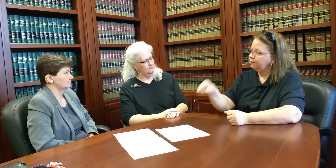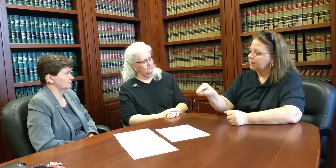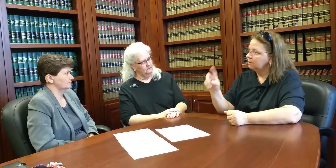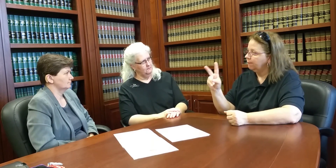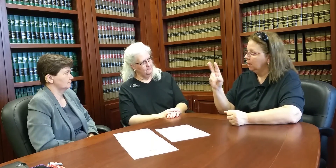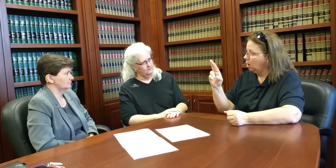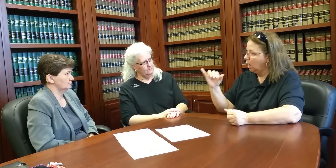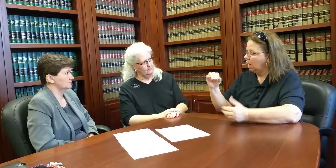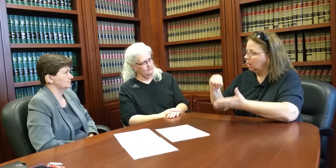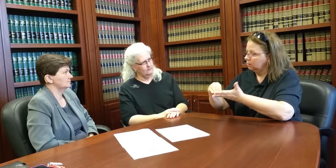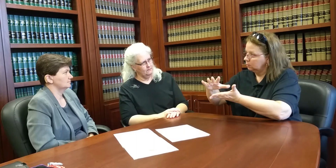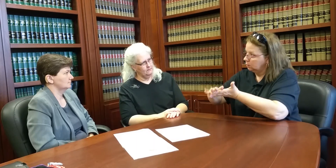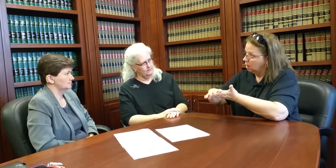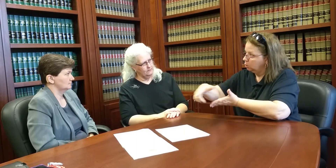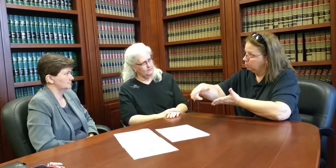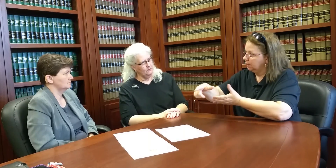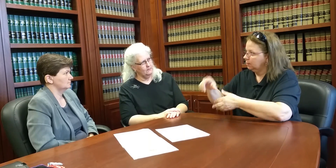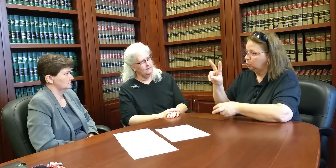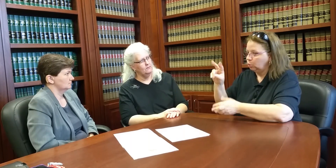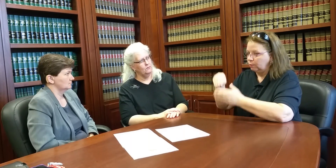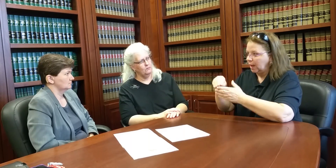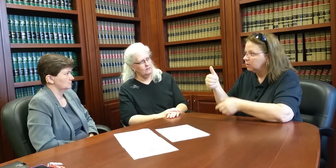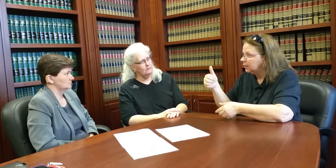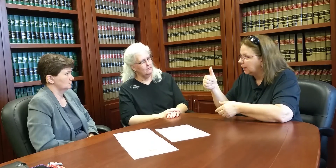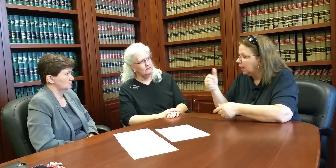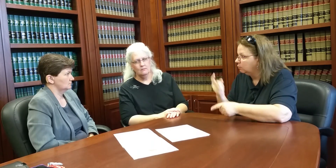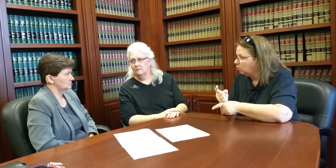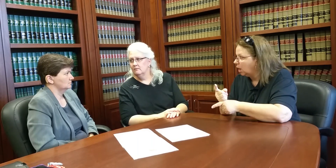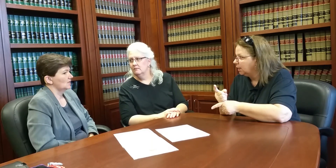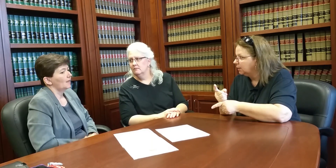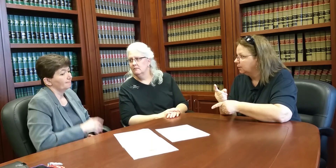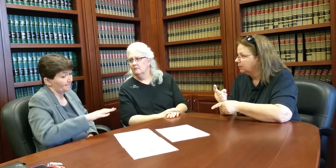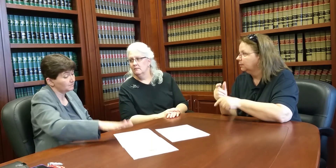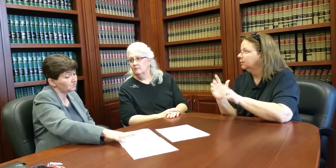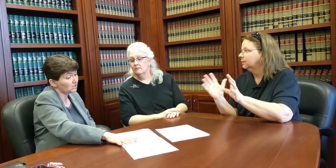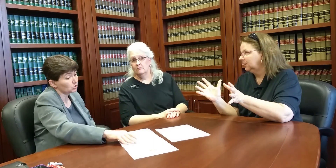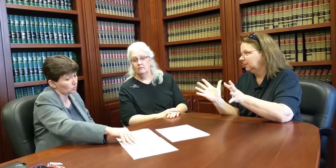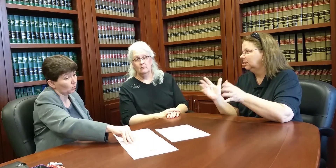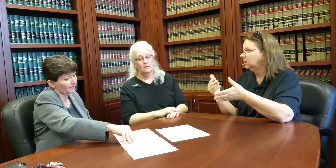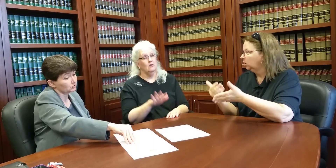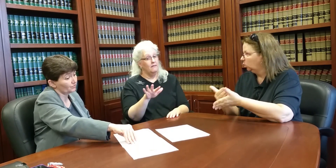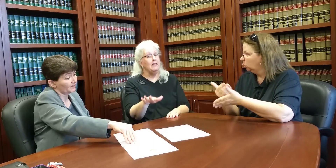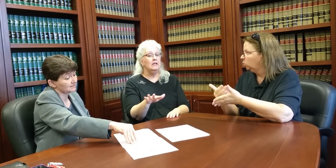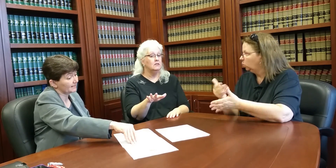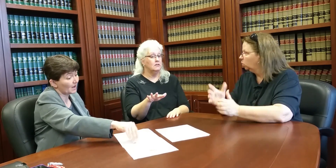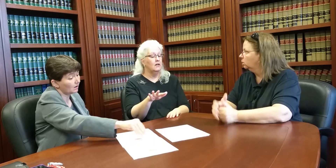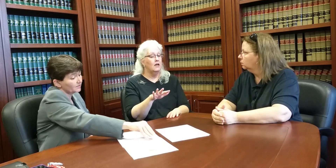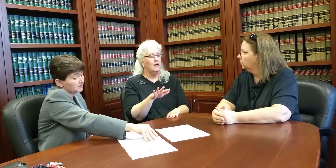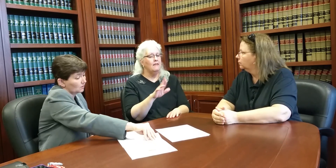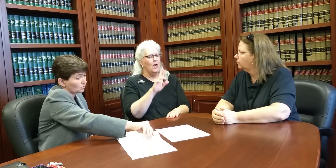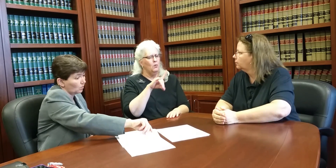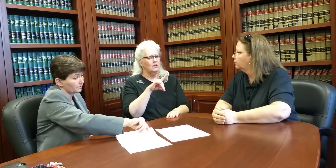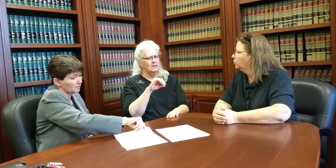This bill government 2010 was. This particular one is 2010. I honestly don't know what the